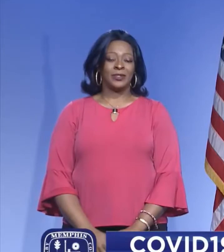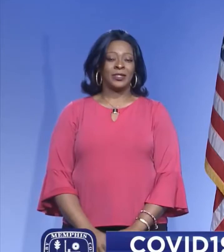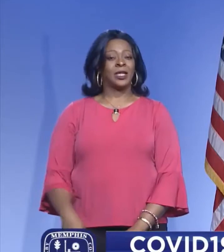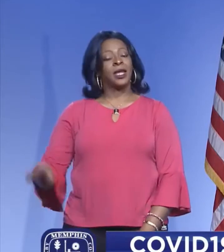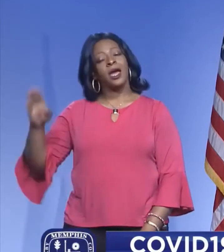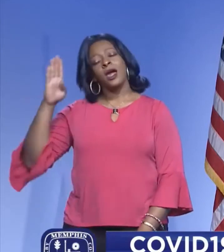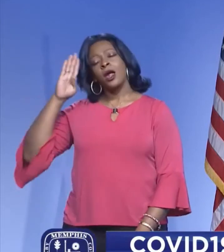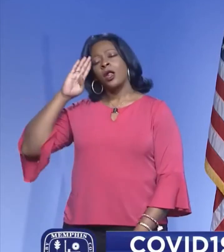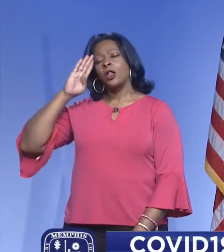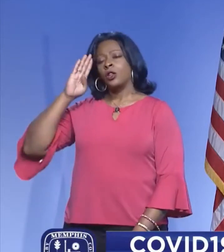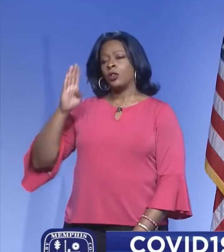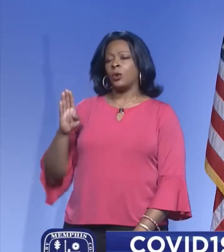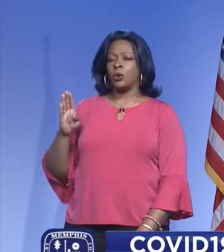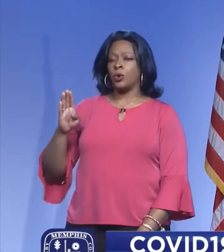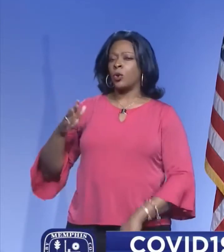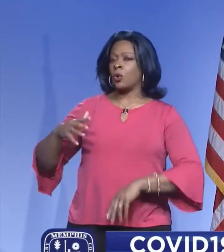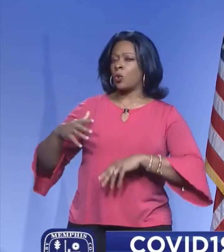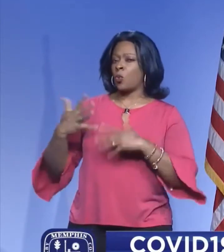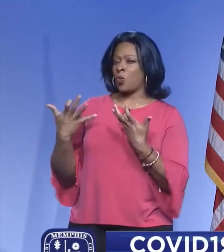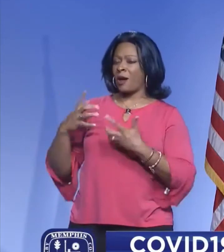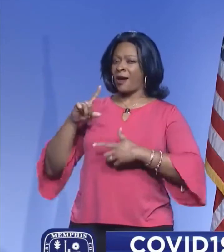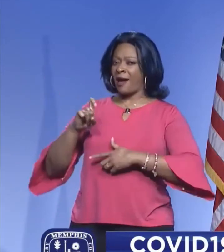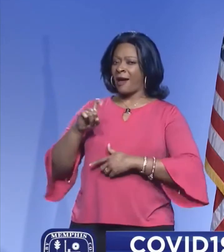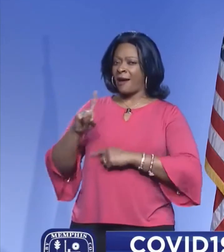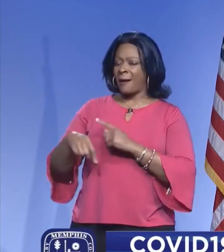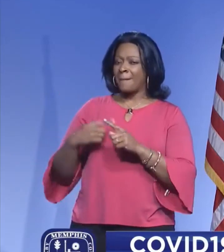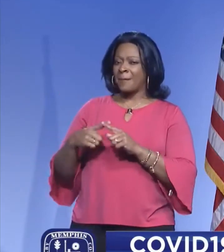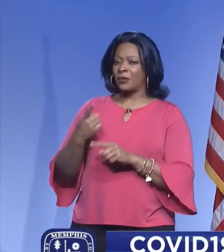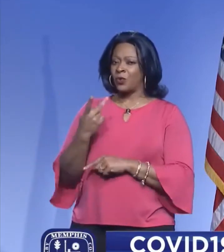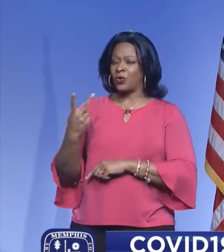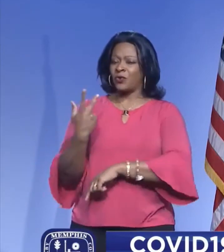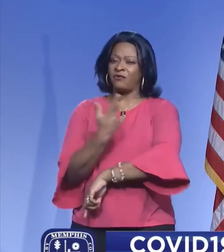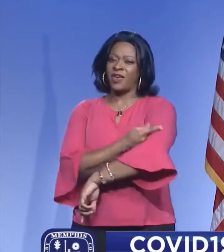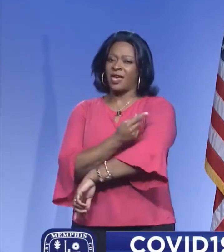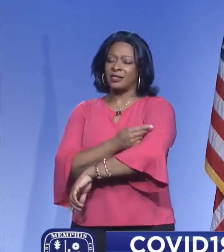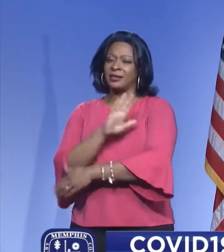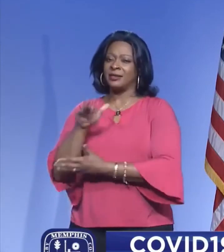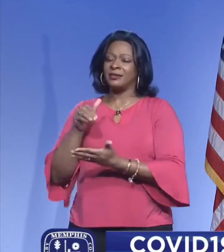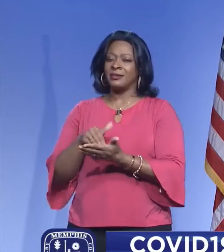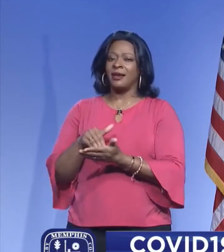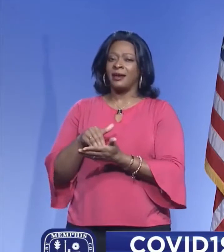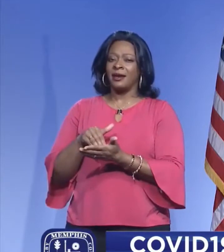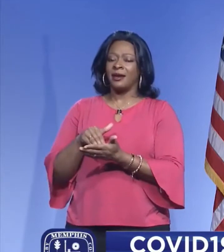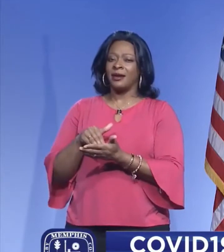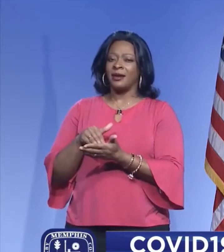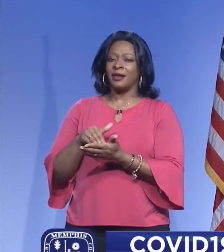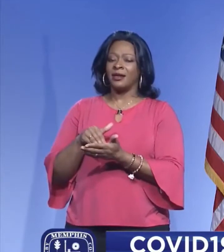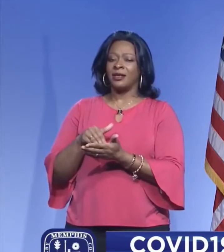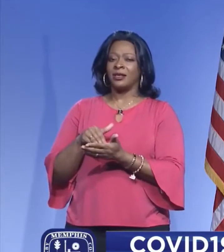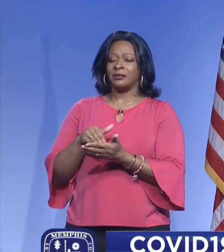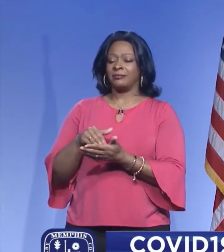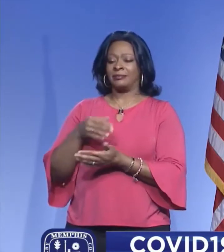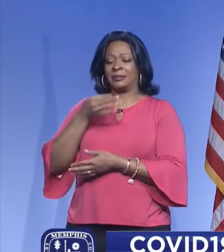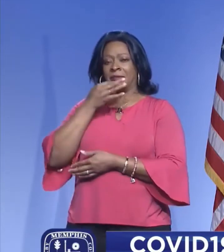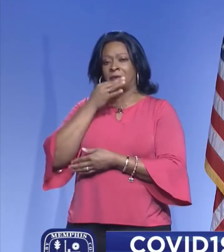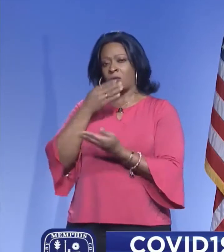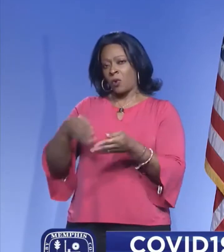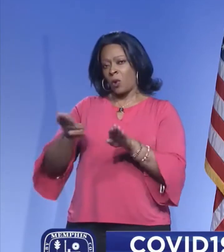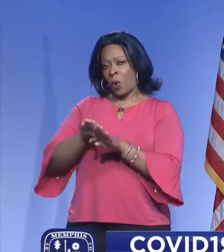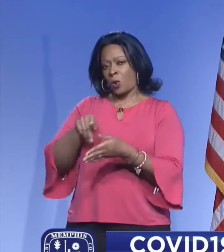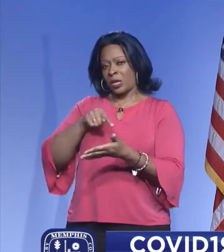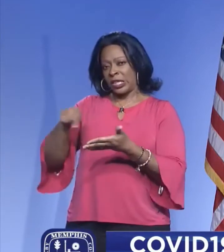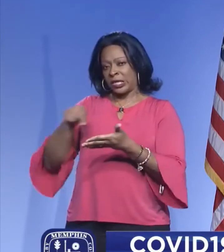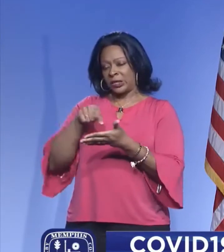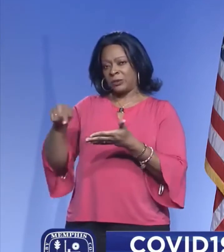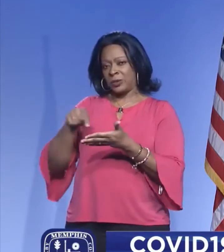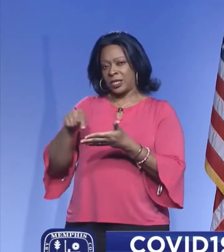Hello. I wanted to ask something about a couple of the vaccination sites planned for closure this week. I believe